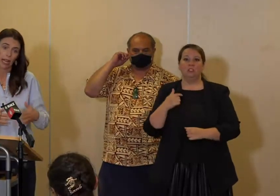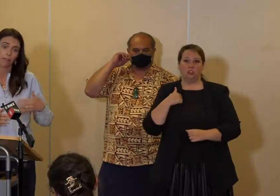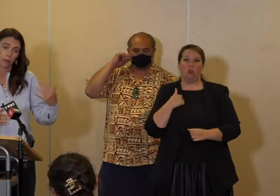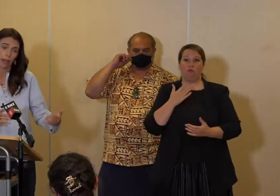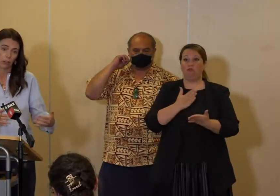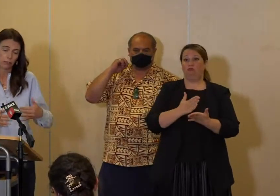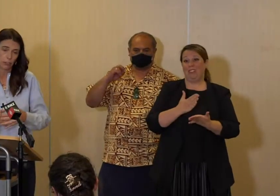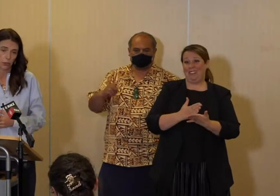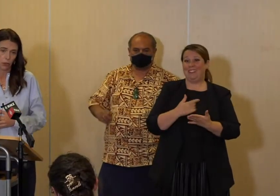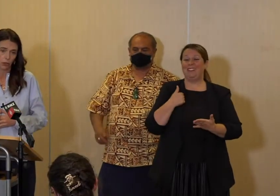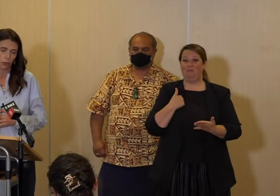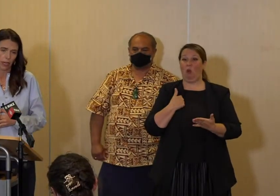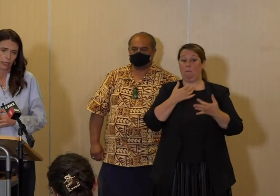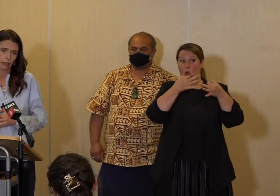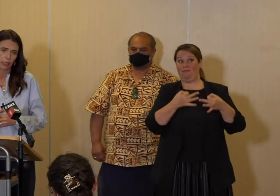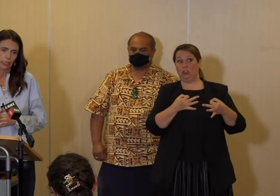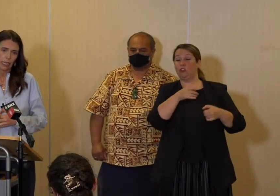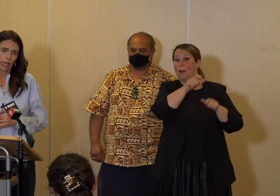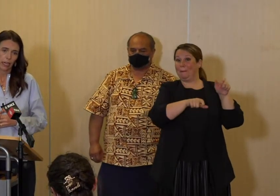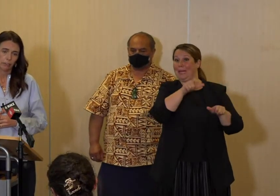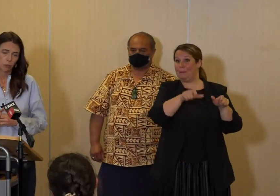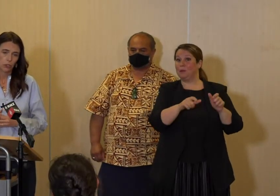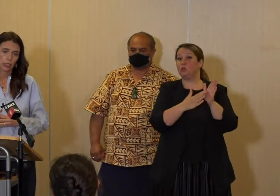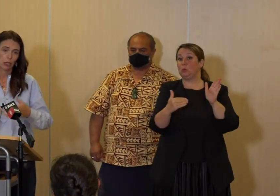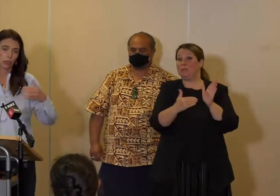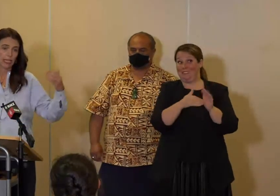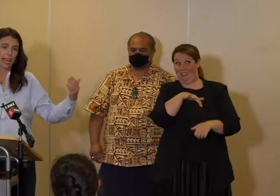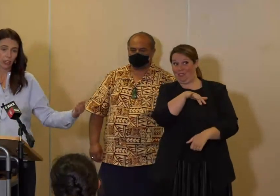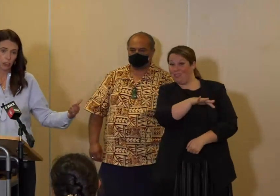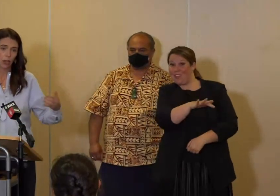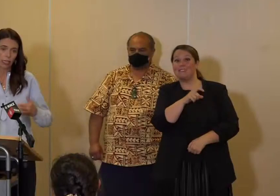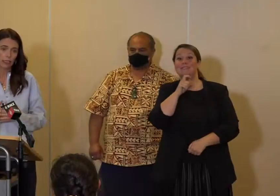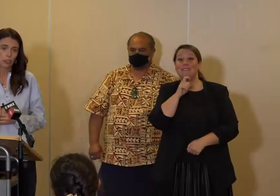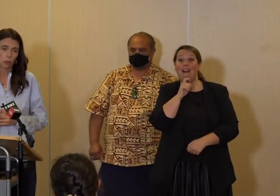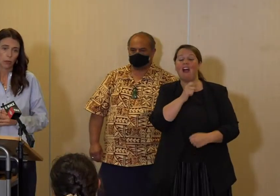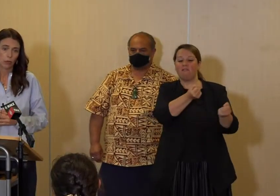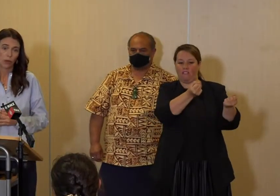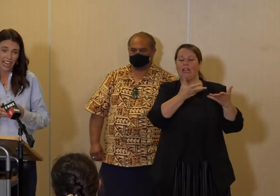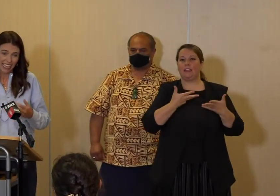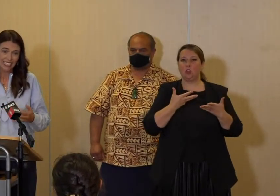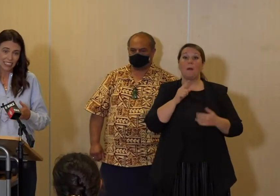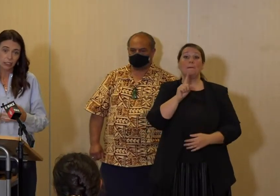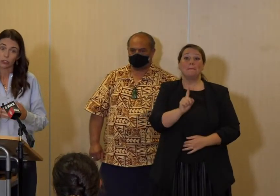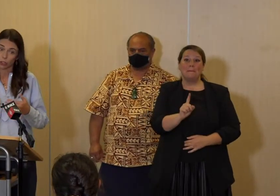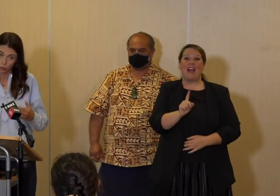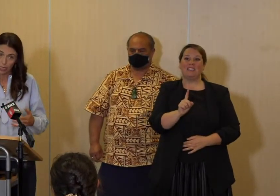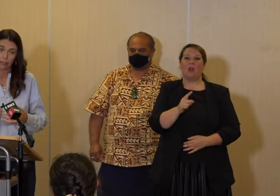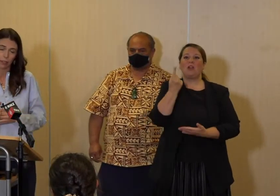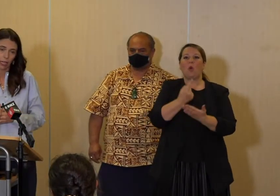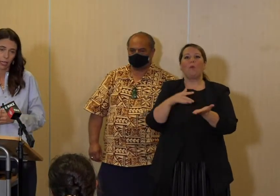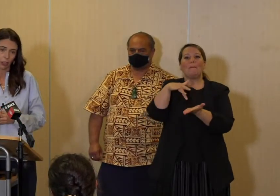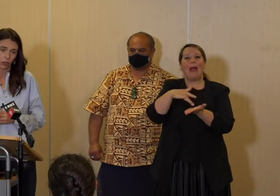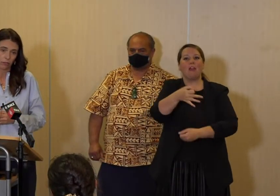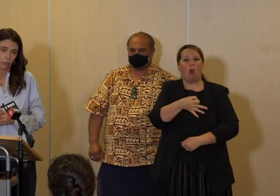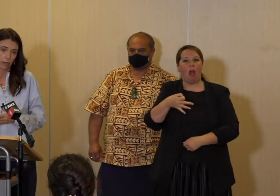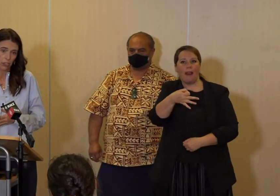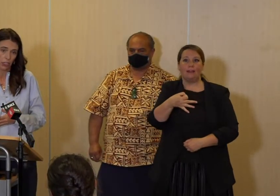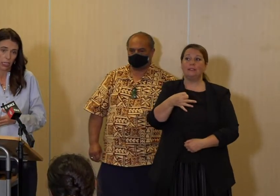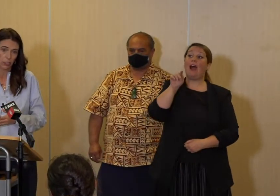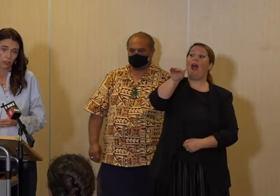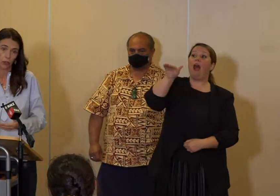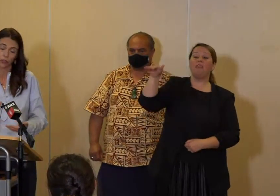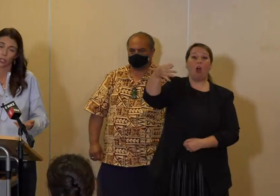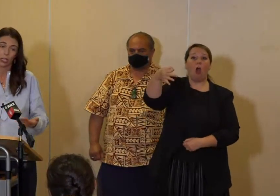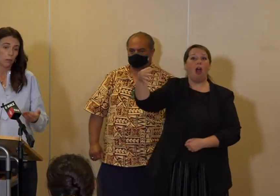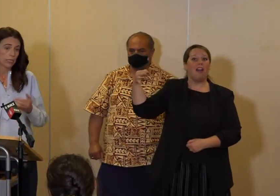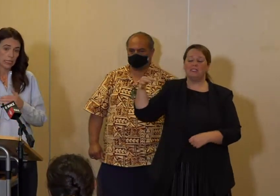information we have from our officials on the ground. Unfortunately, on the outer islands, we as yet don't have a lot of information, and